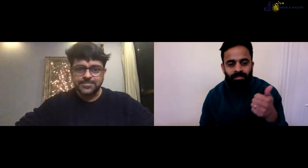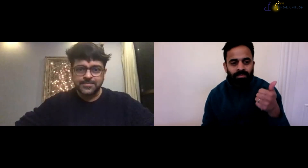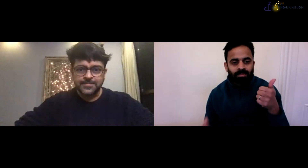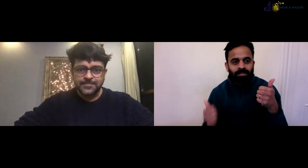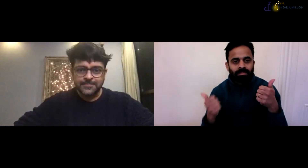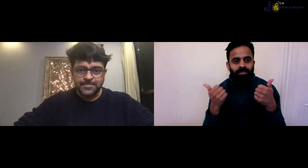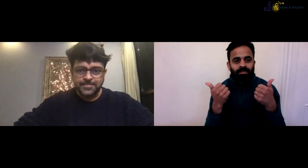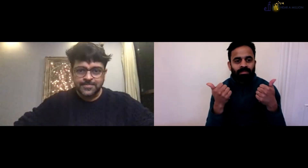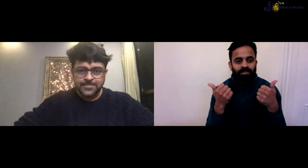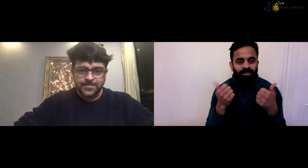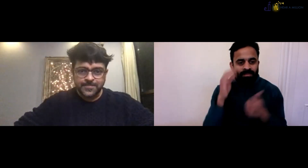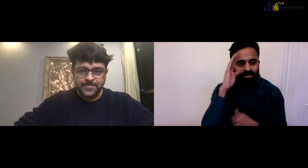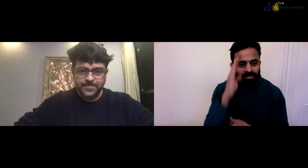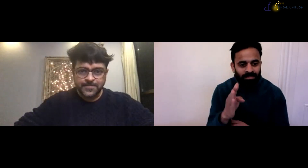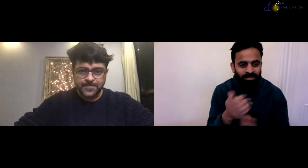Manan?